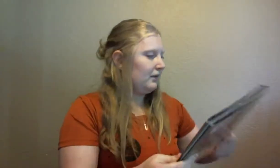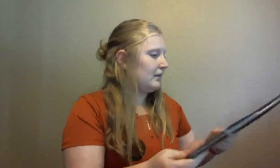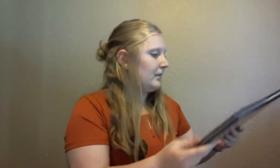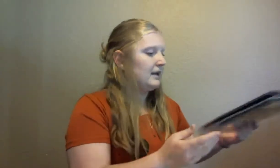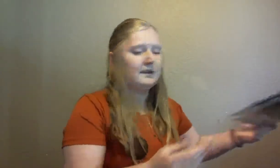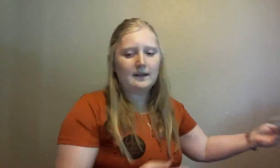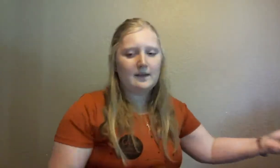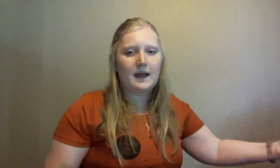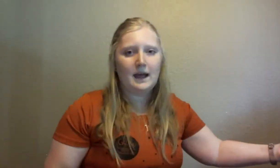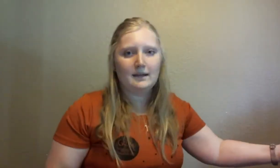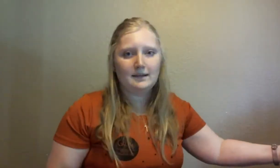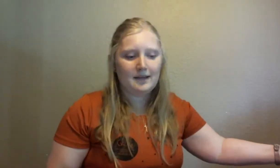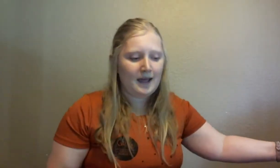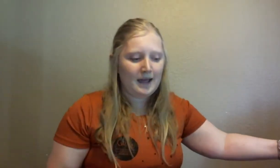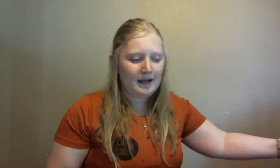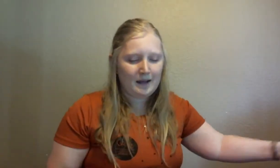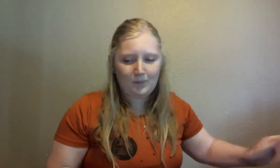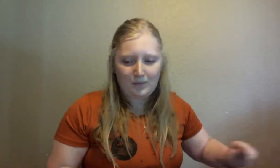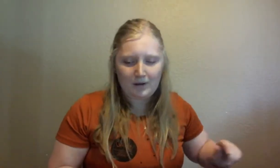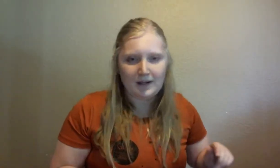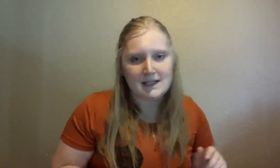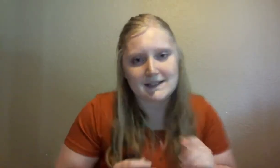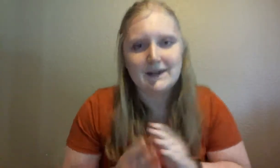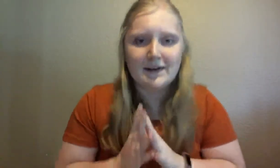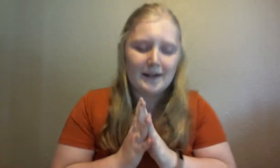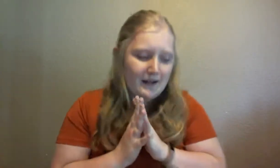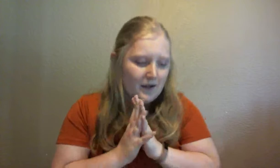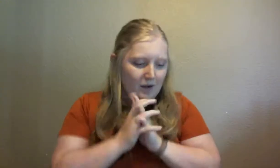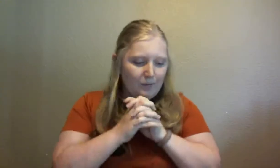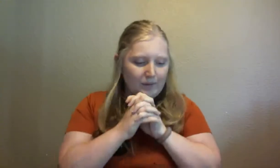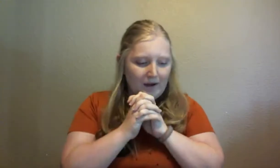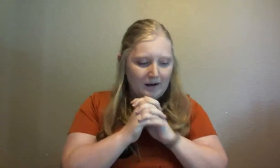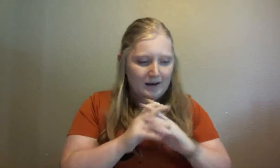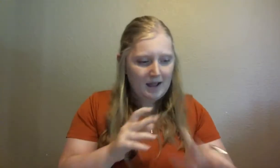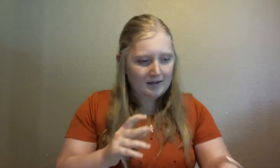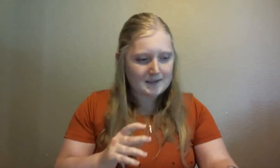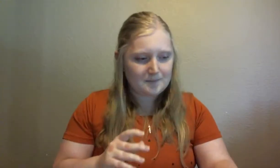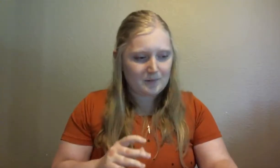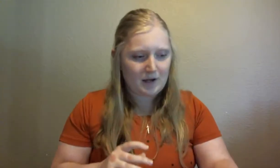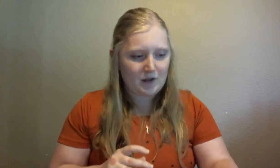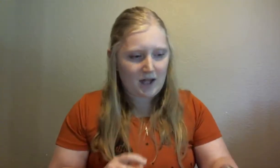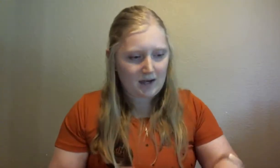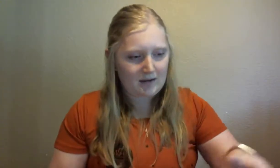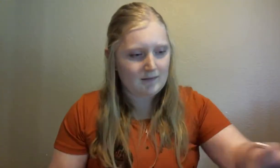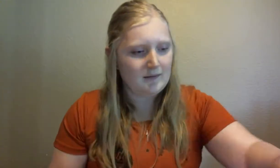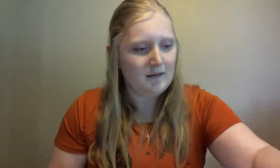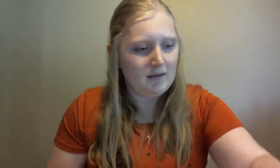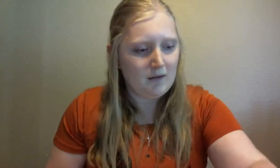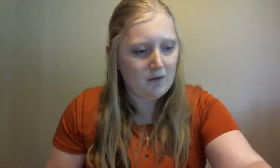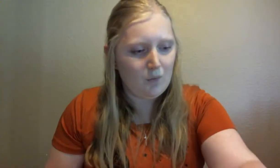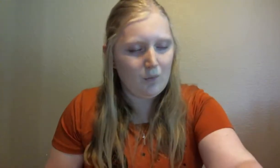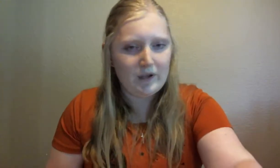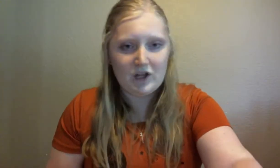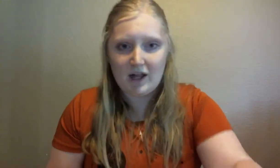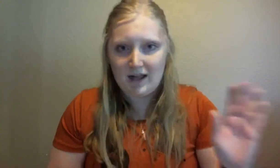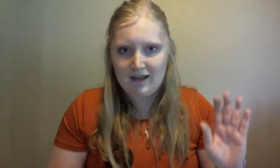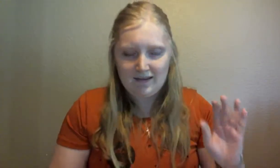I'm going to set that aside and we will get started with our next project, which